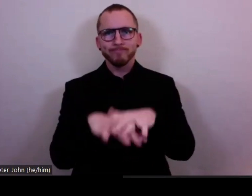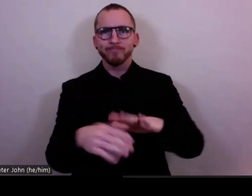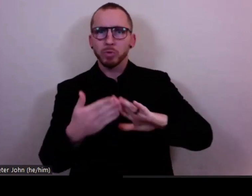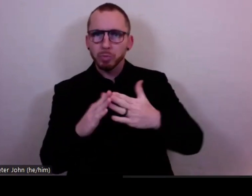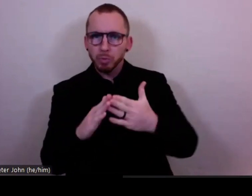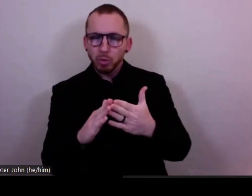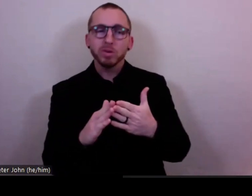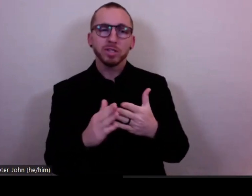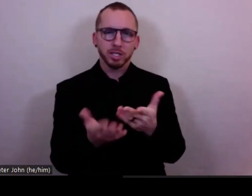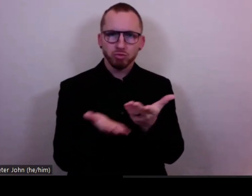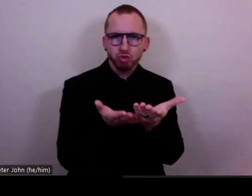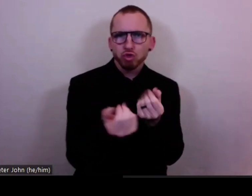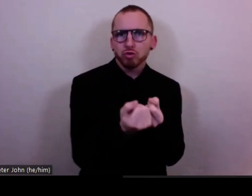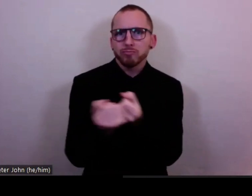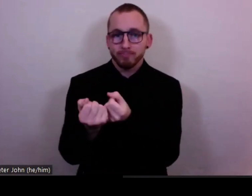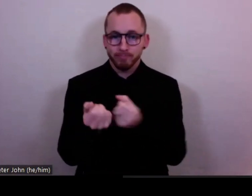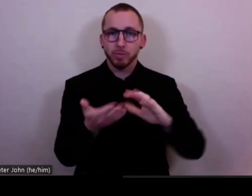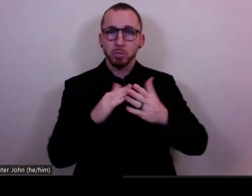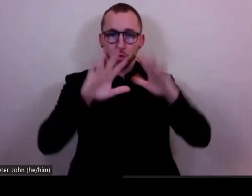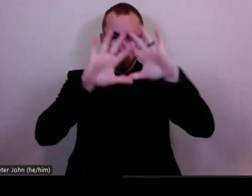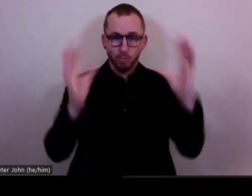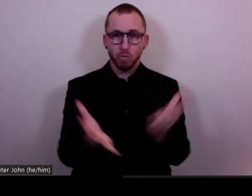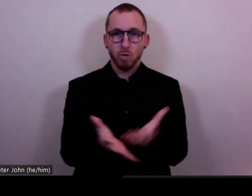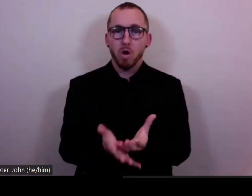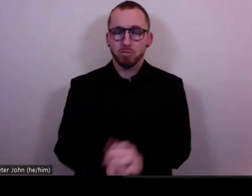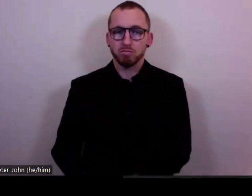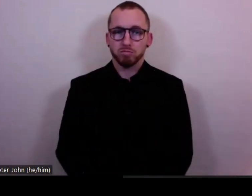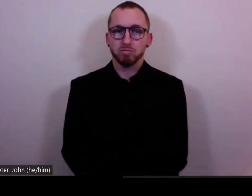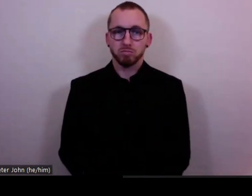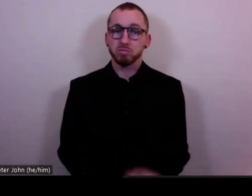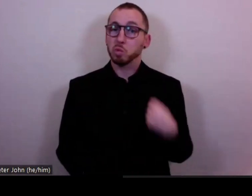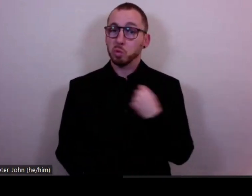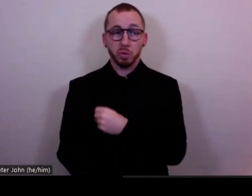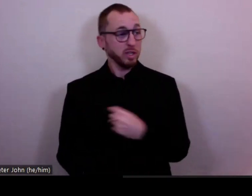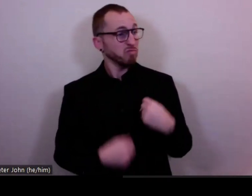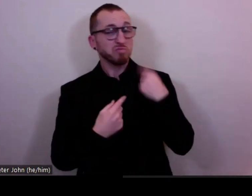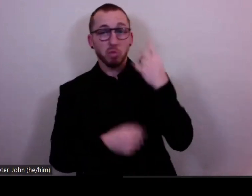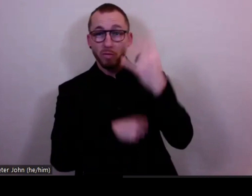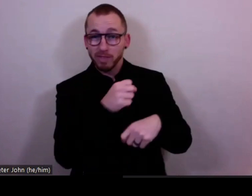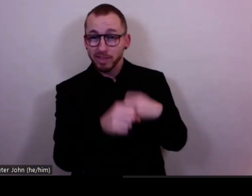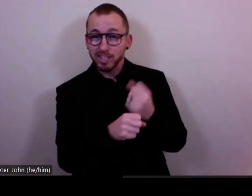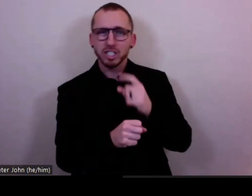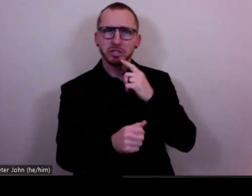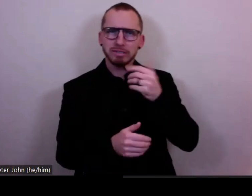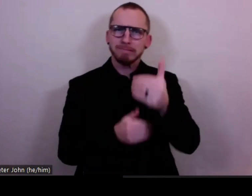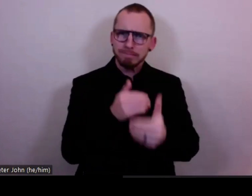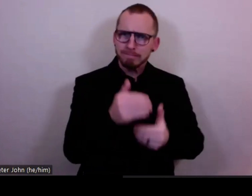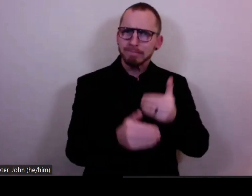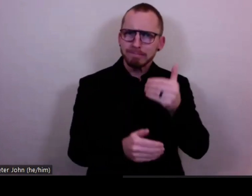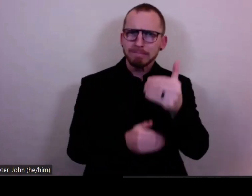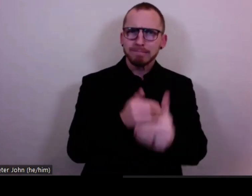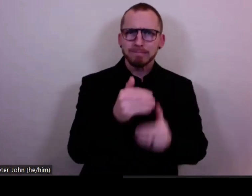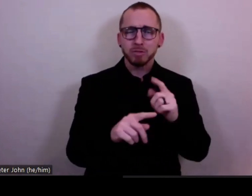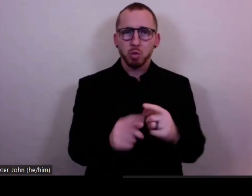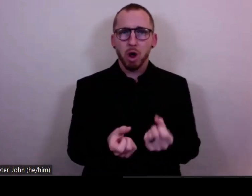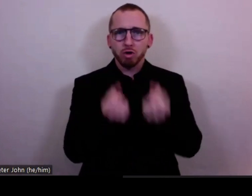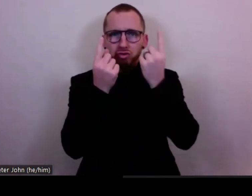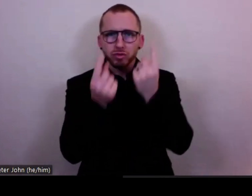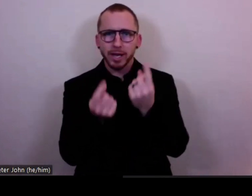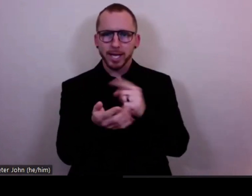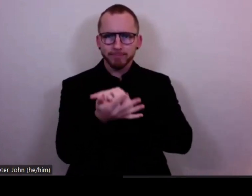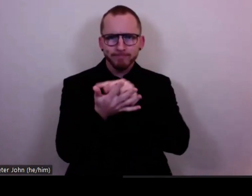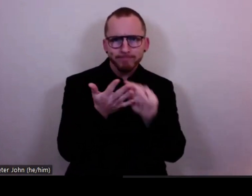strive to get there. You know, I think we've made a lot of progress over the years to really expand services, and of course today,